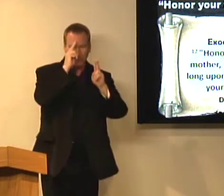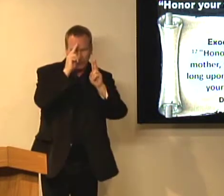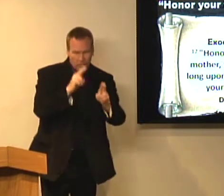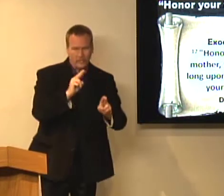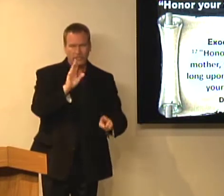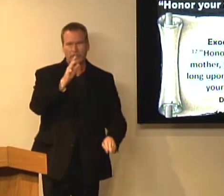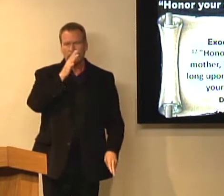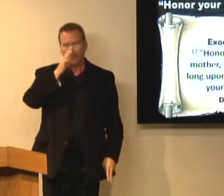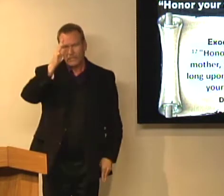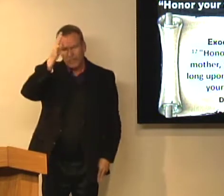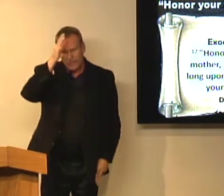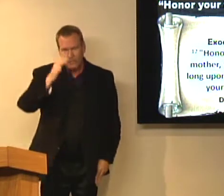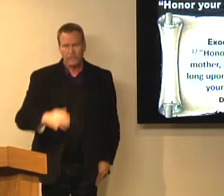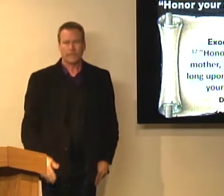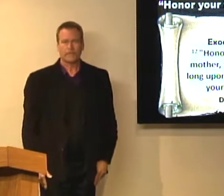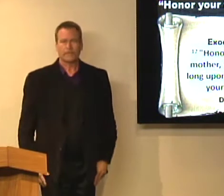This was the first command